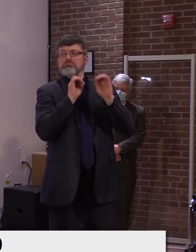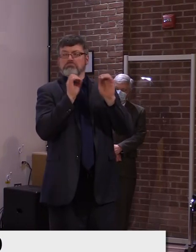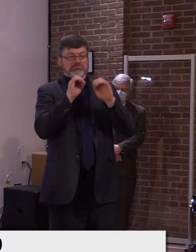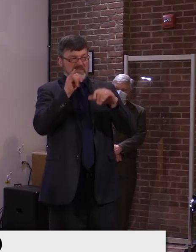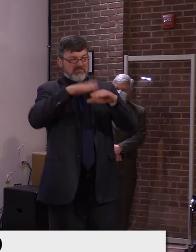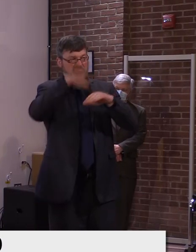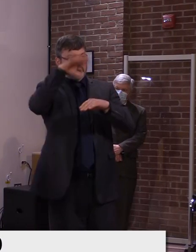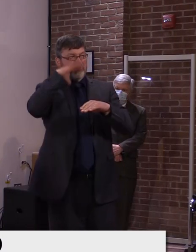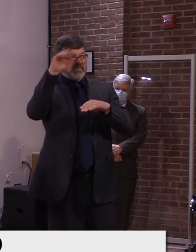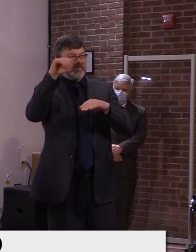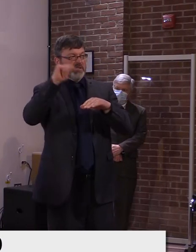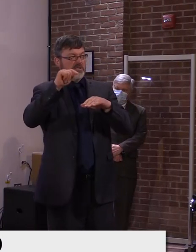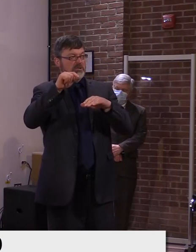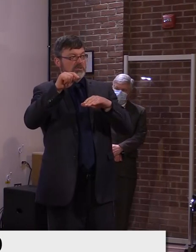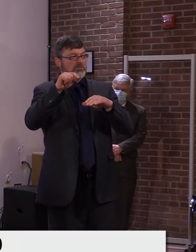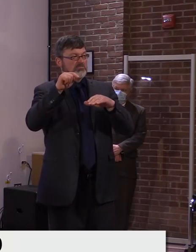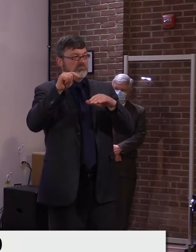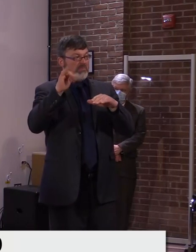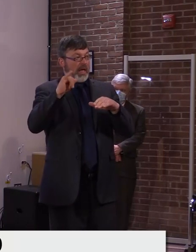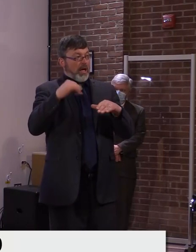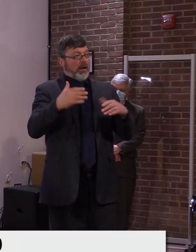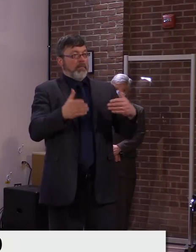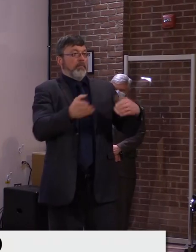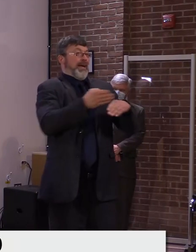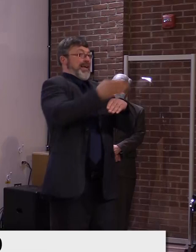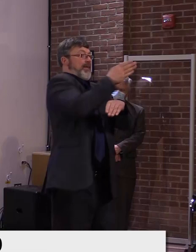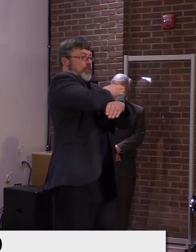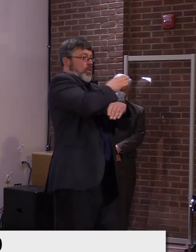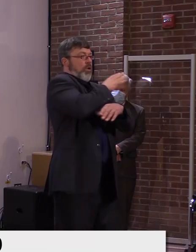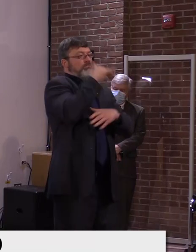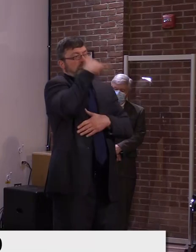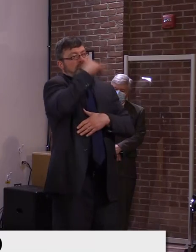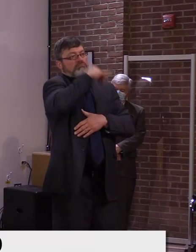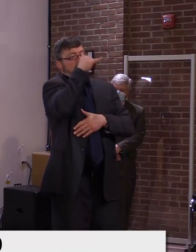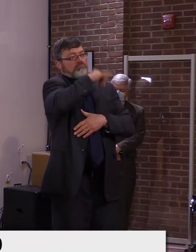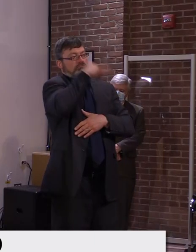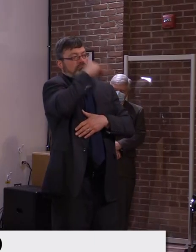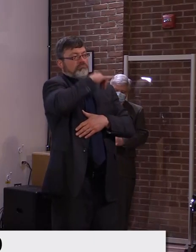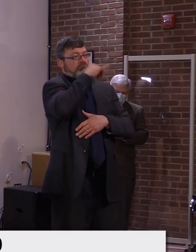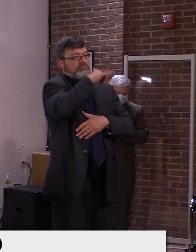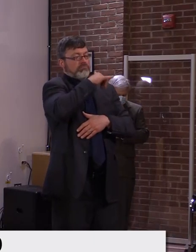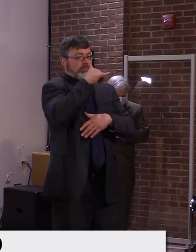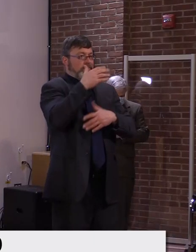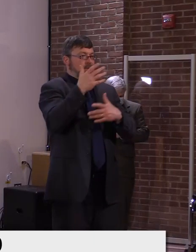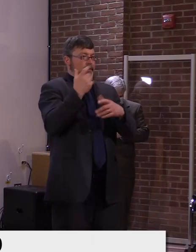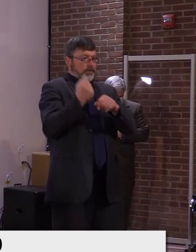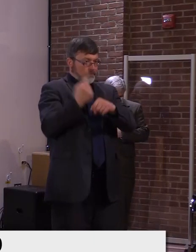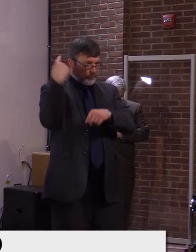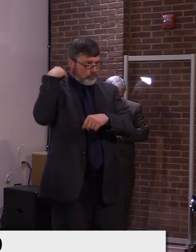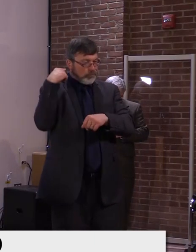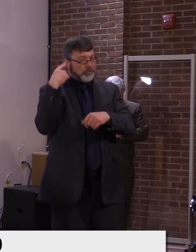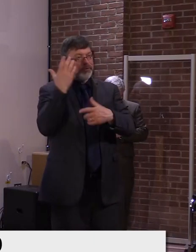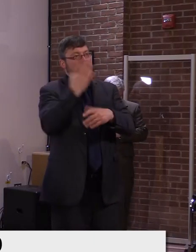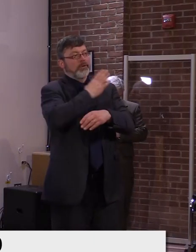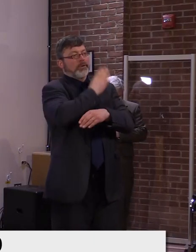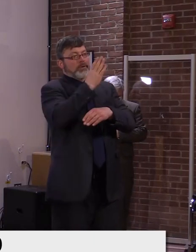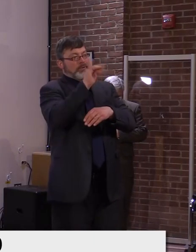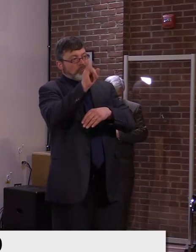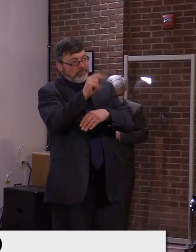of those that are hospitalized in March and in previous months as well. You know, that they've been a pretty